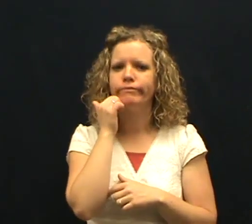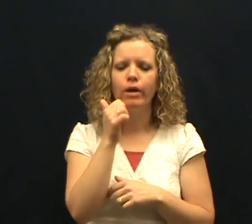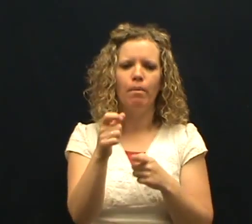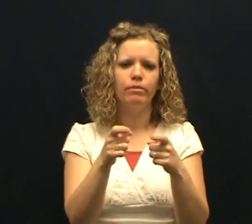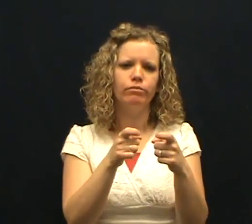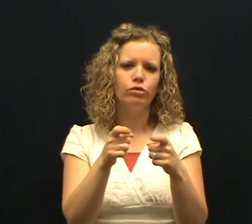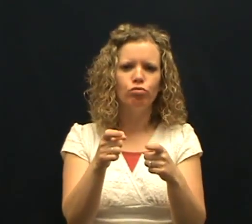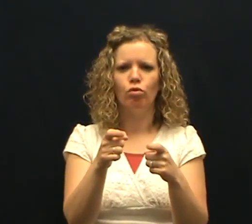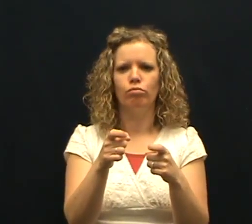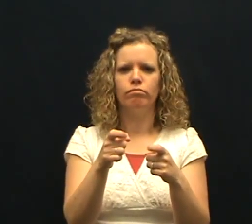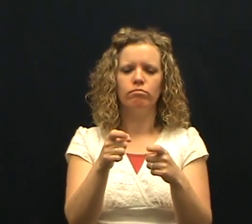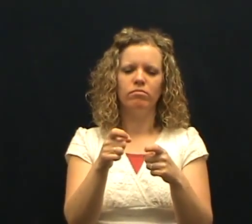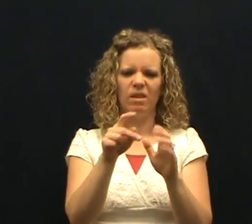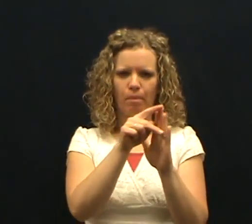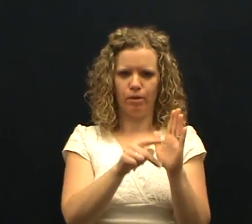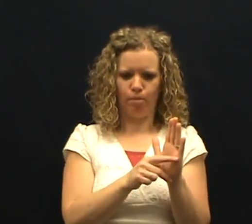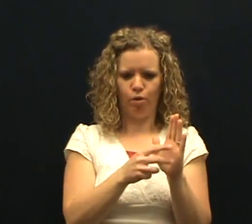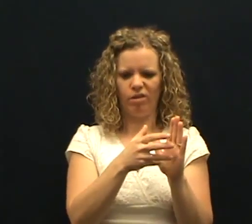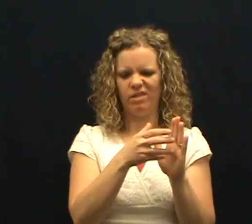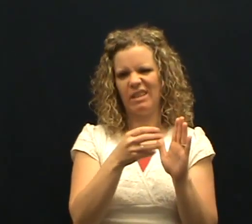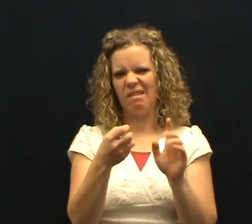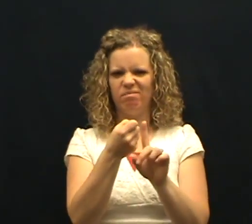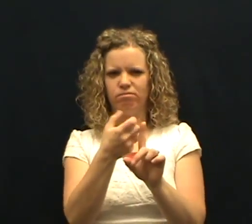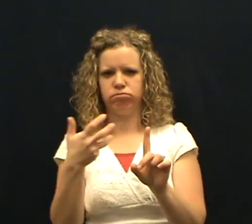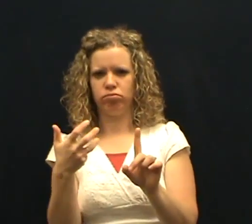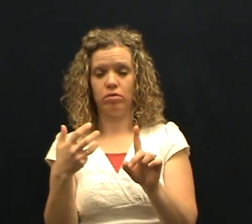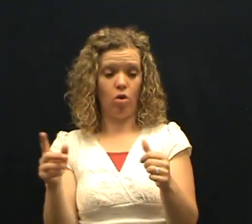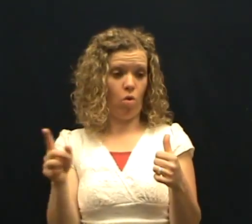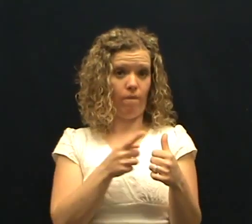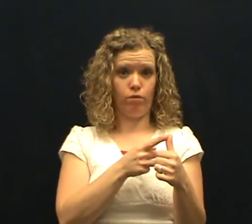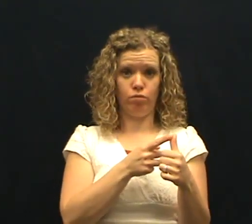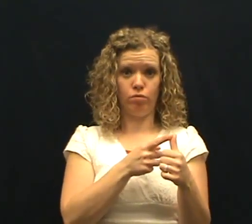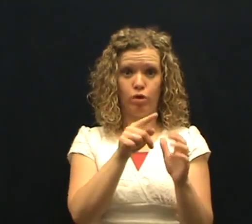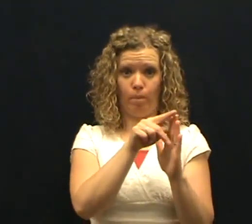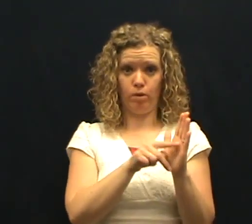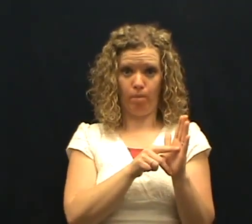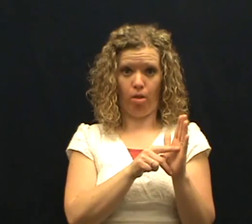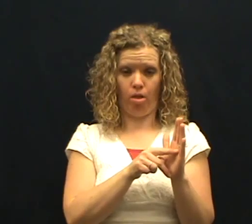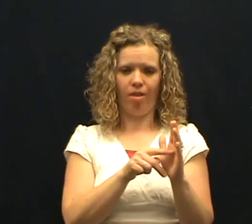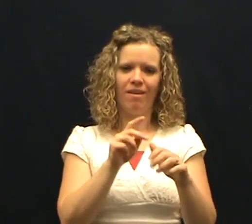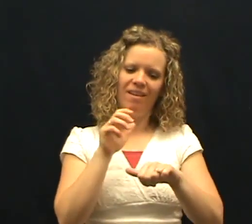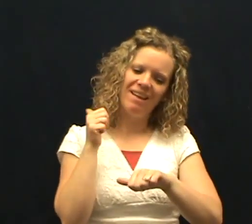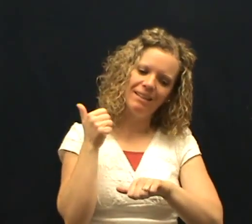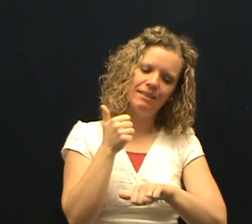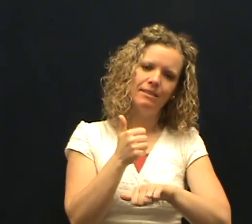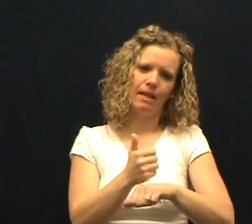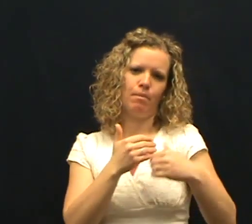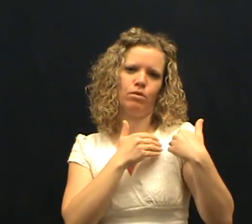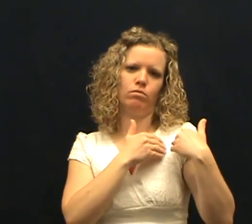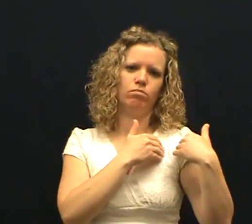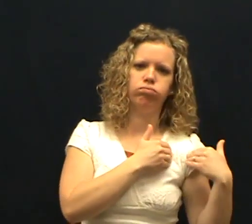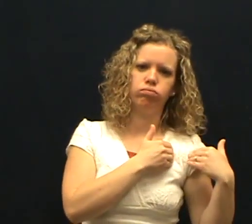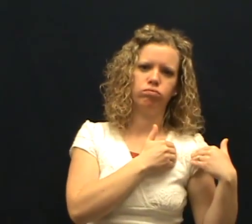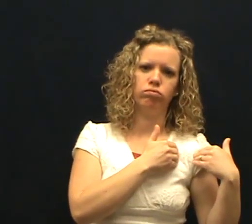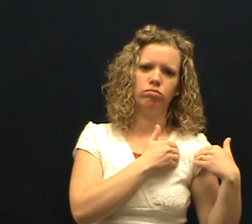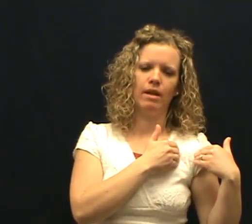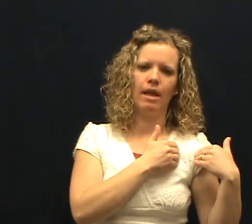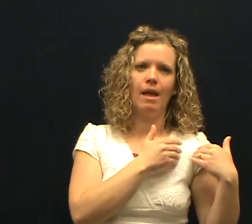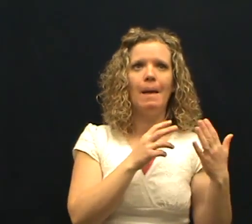their explanations. So principle number 1 is to establish responsibility. In other words, if there's a problem,